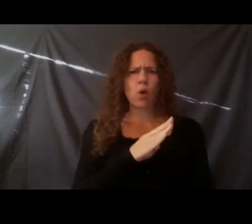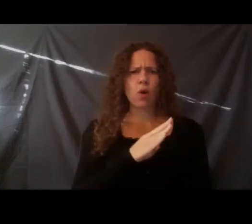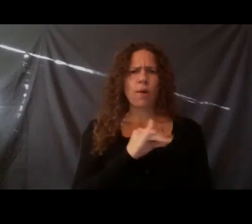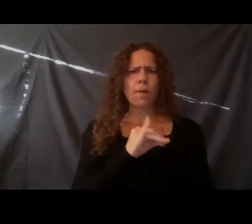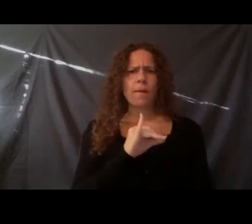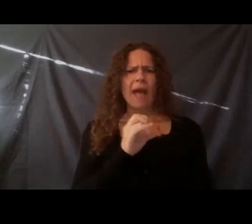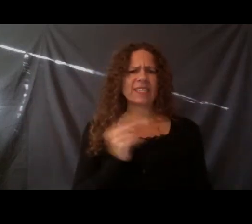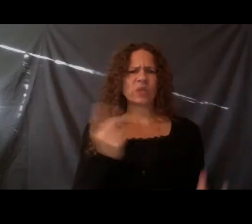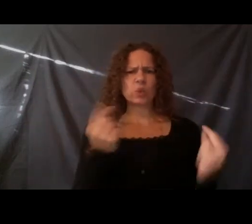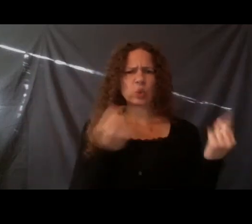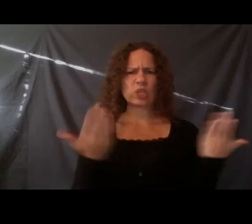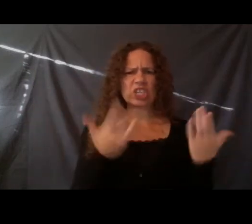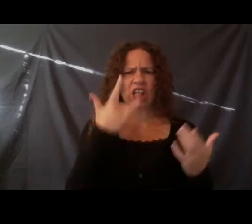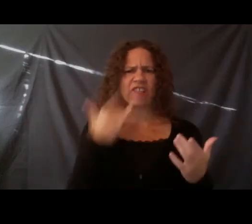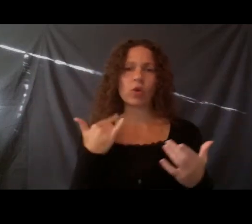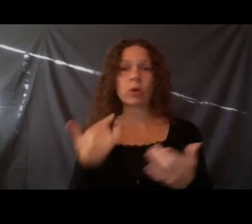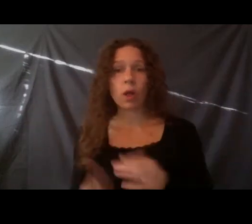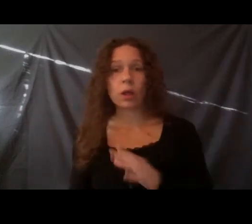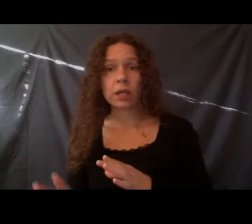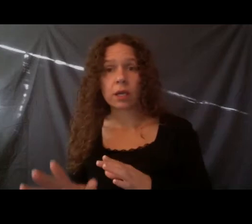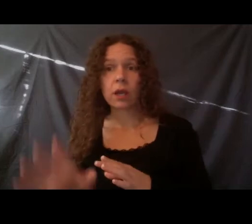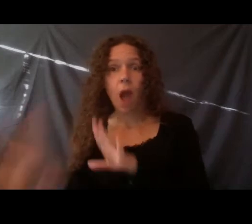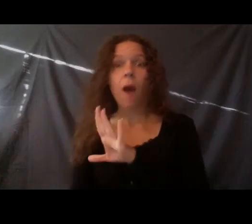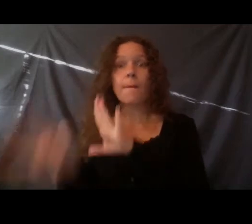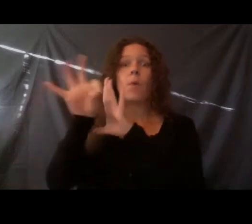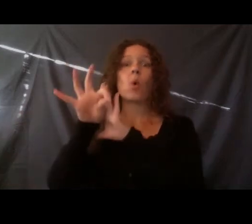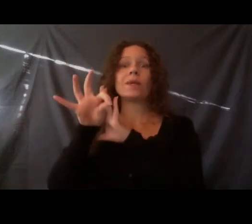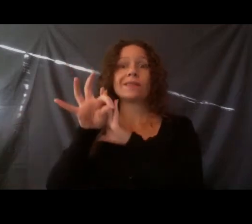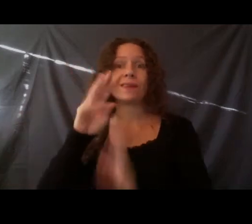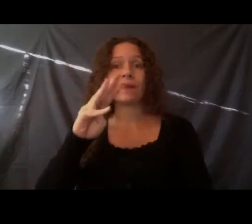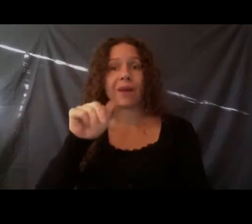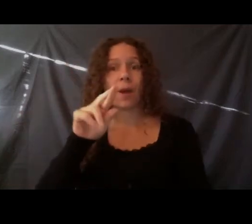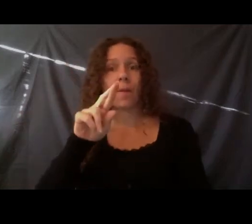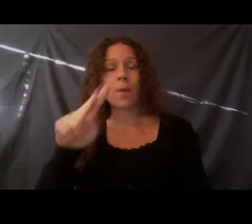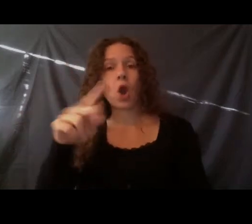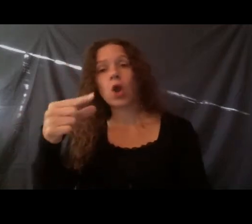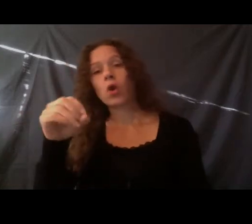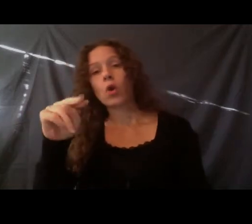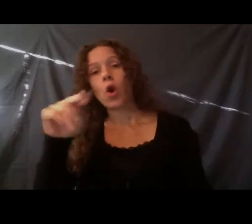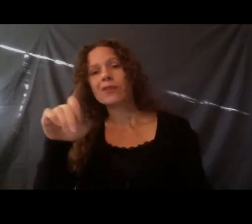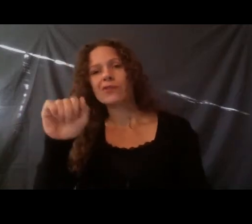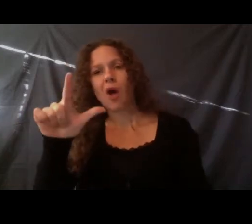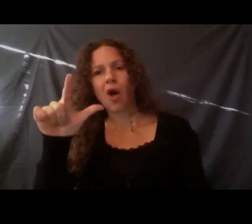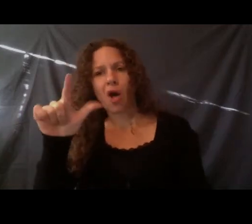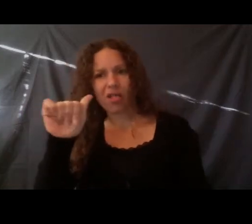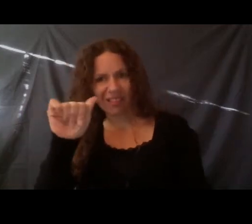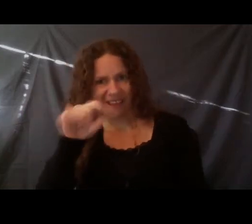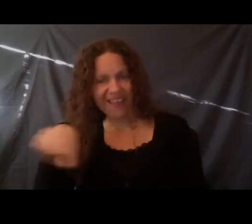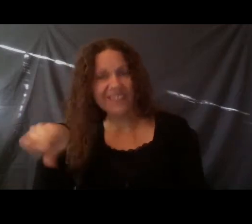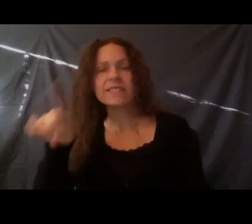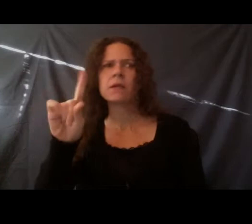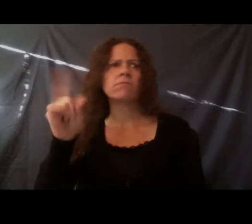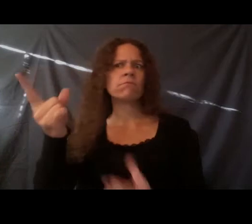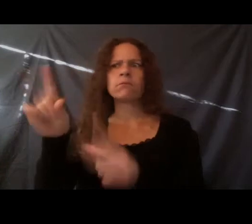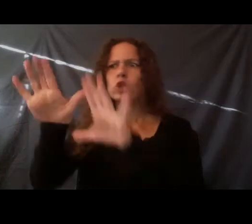he appointed Mark Gonzalez, our LA County chair, and Mark Gonzalez did a phenomenal job getting volunteers to call all these states in